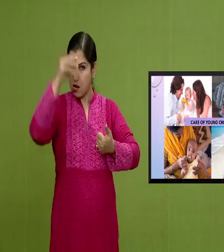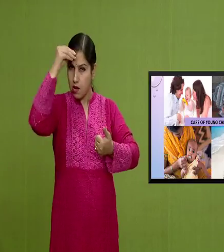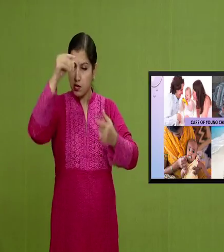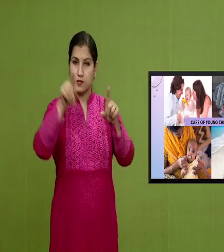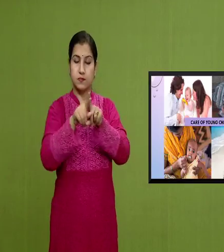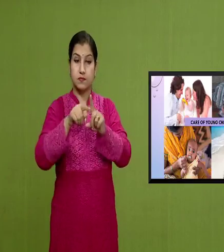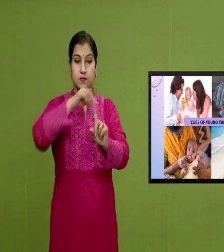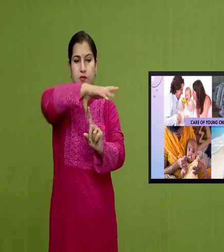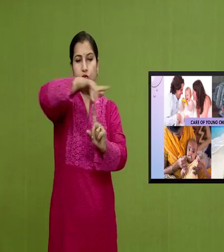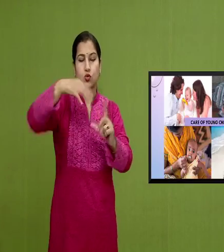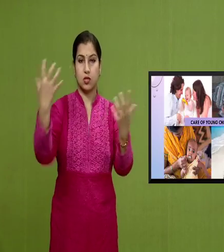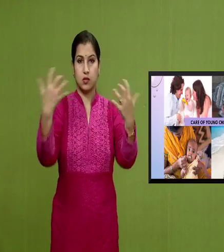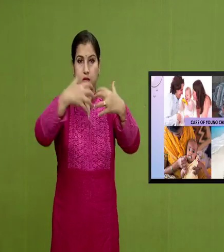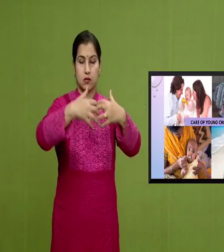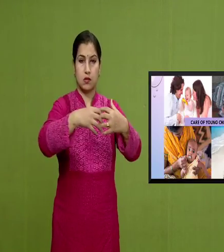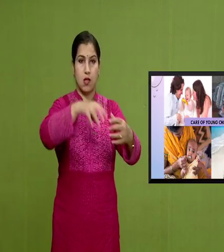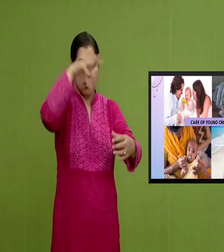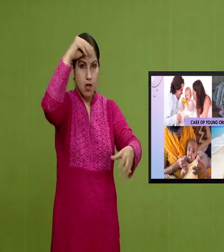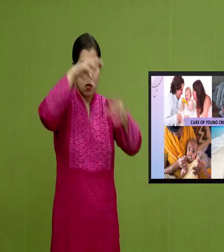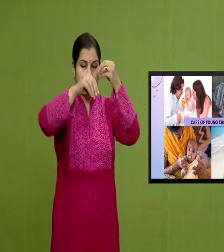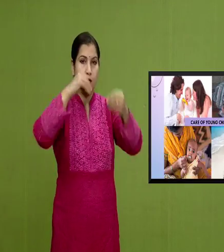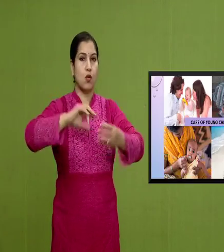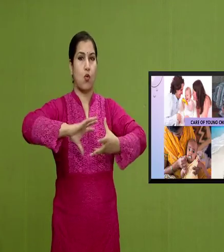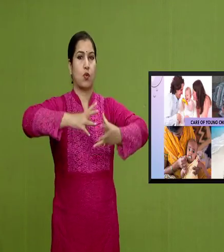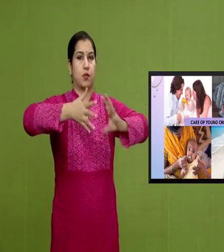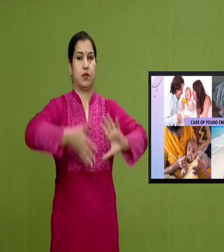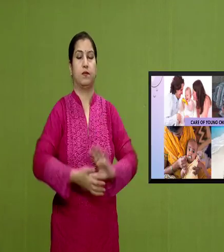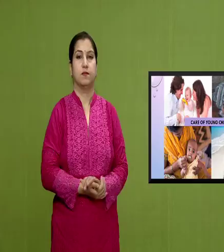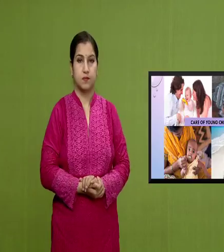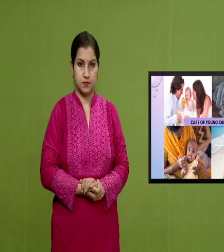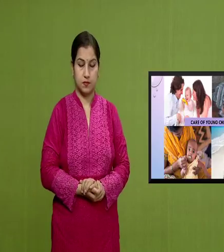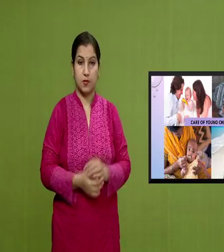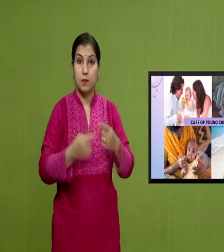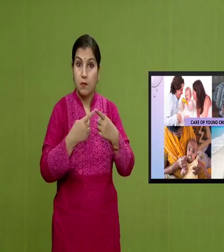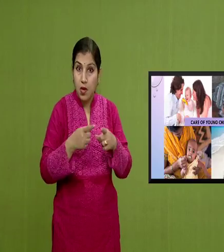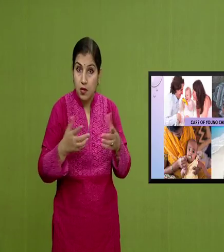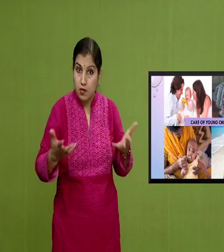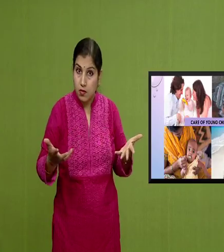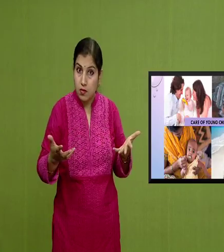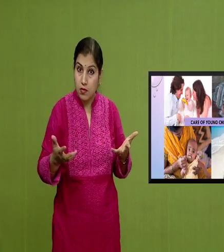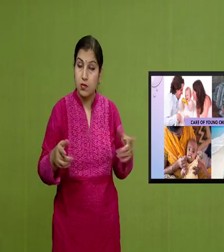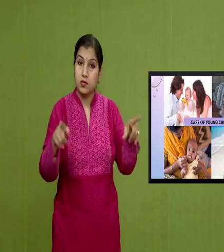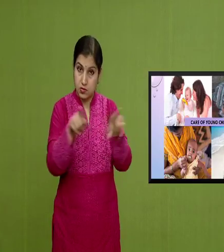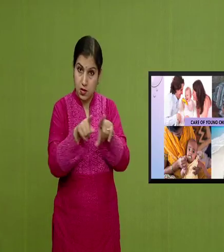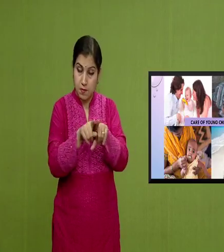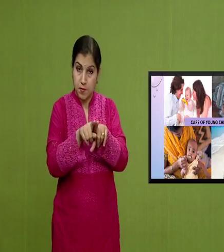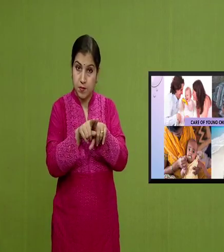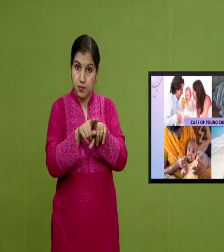and social well-being of a child, but also